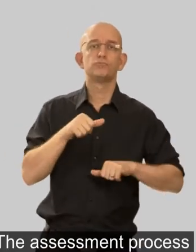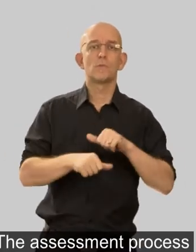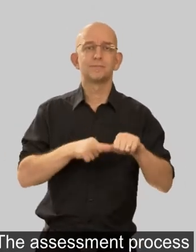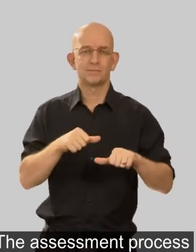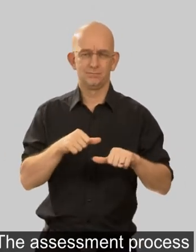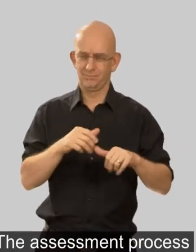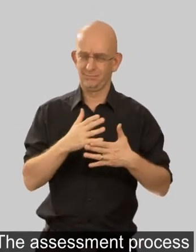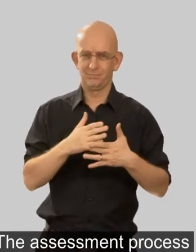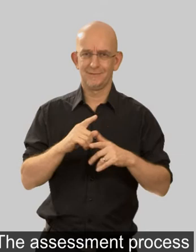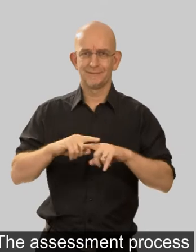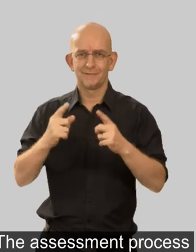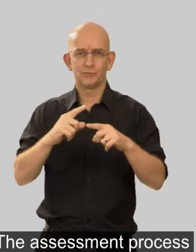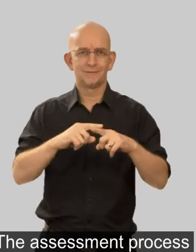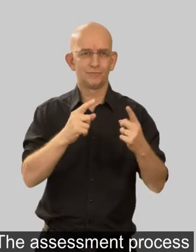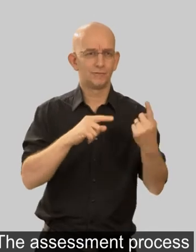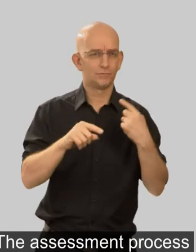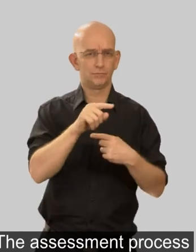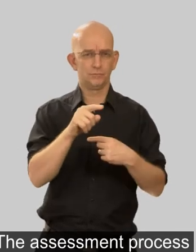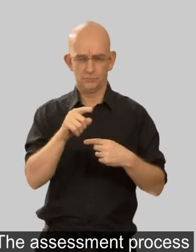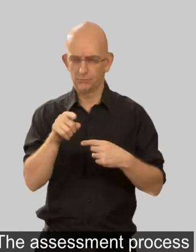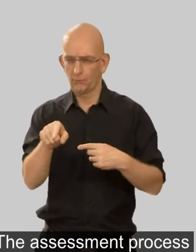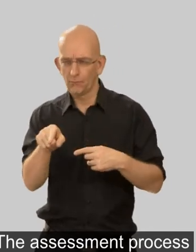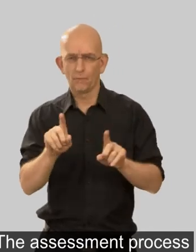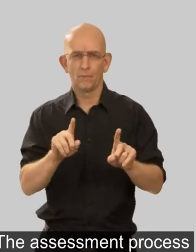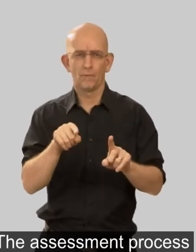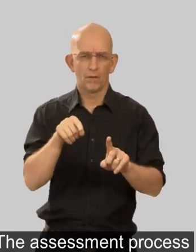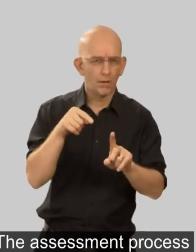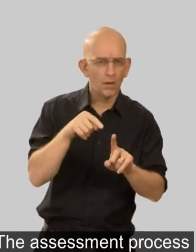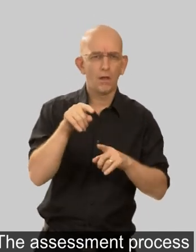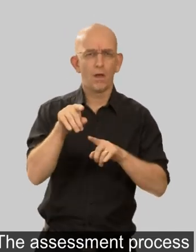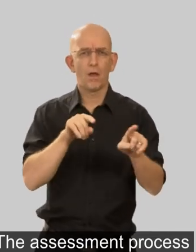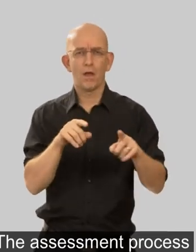The assessment process was inconsistent and subjective,